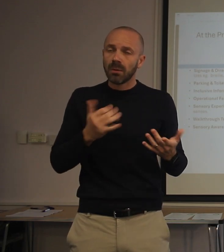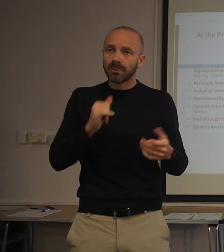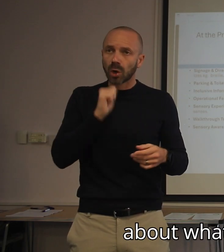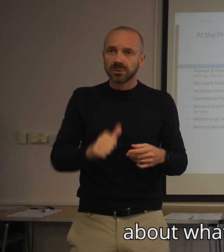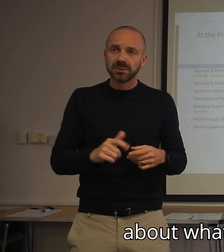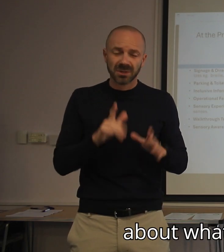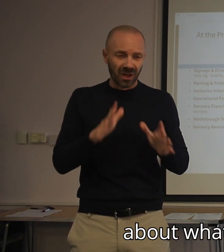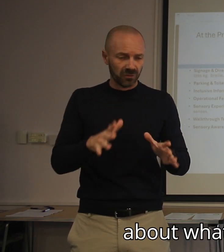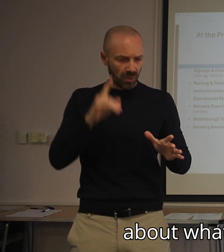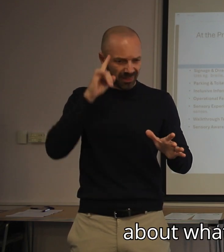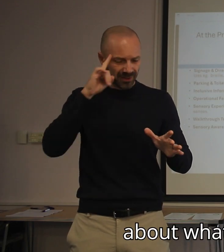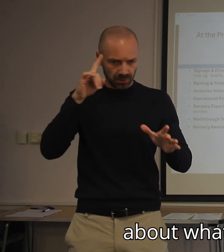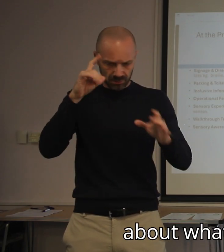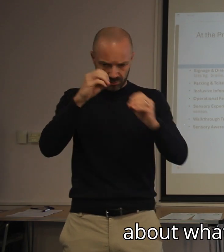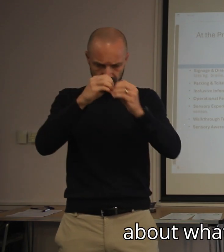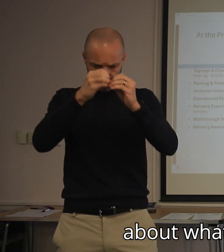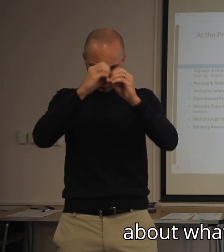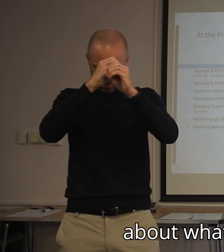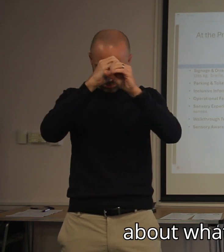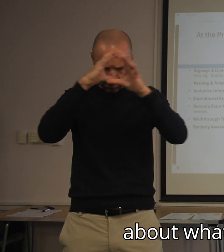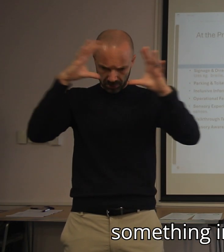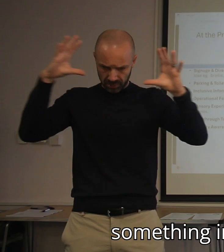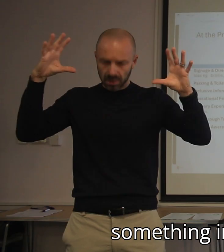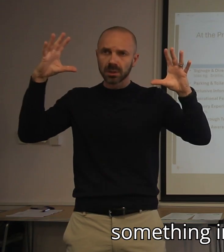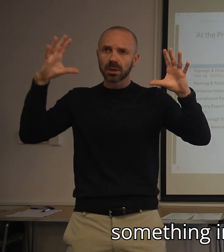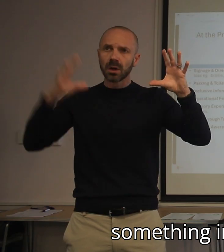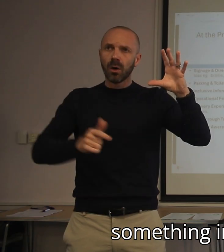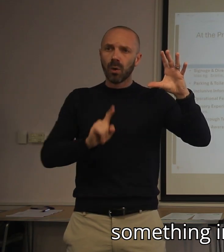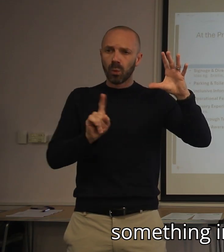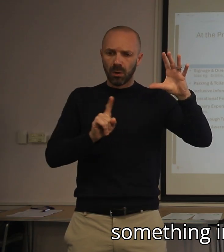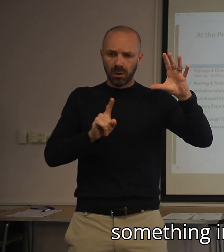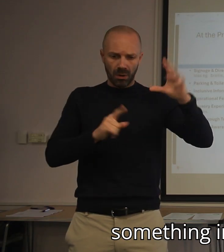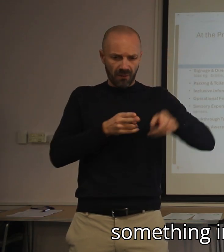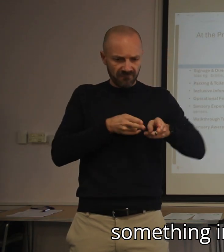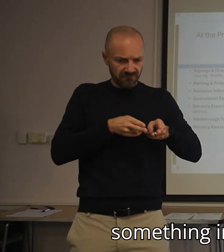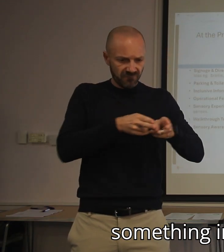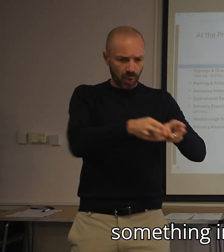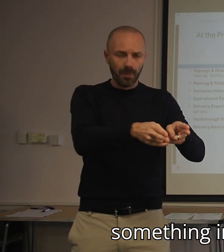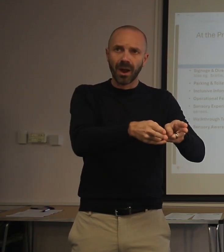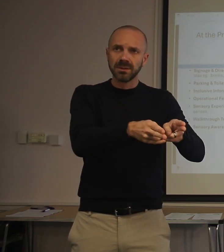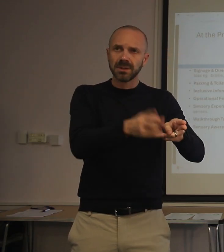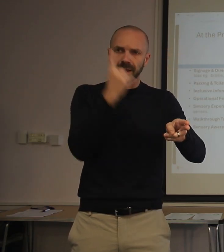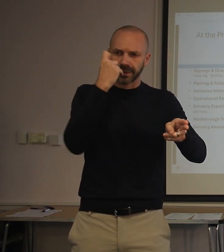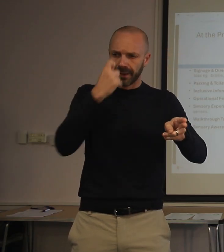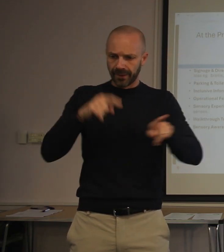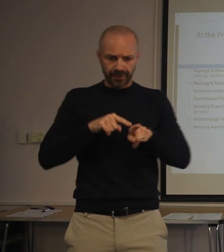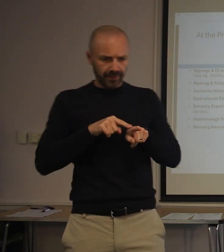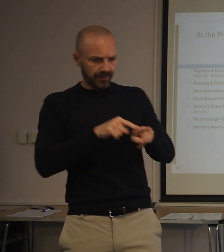thinking about what formats you would want something in to make them accessible.